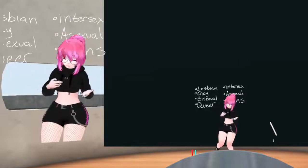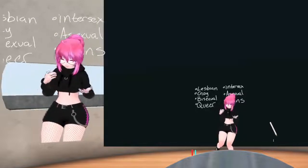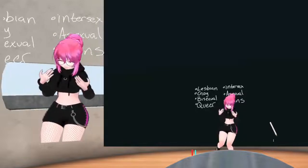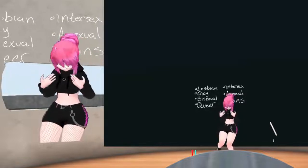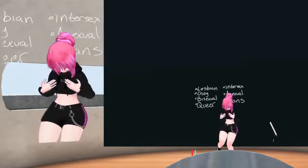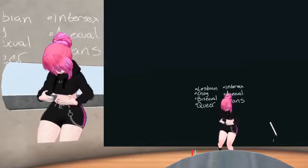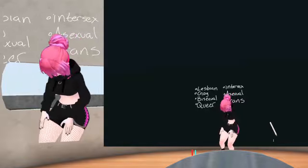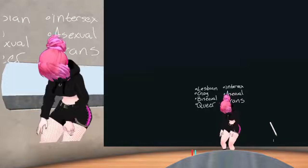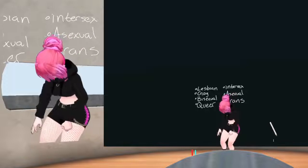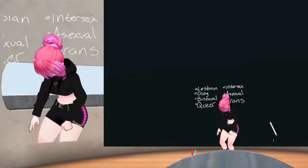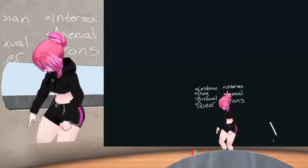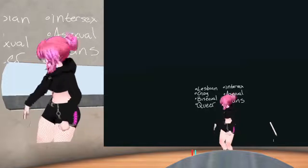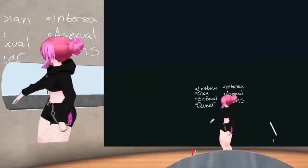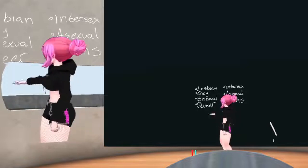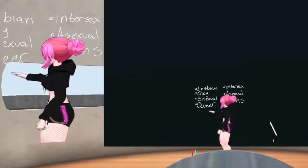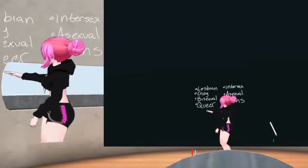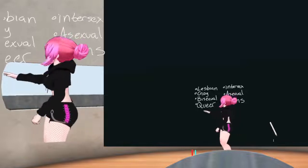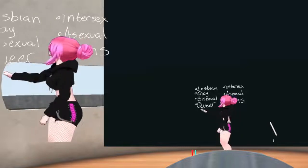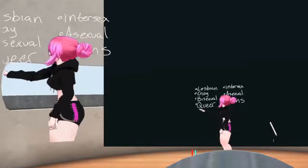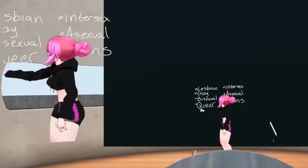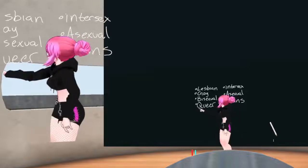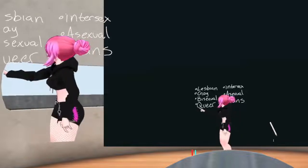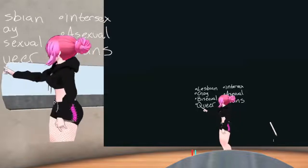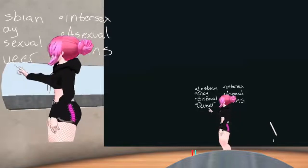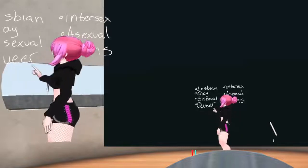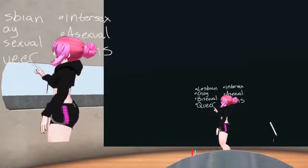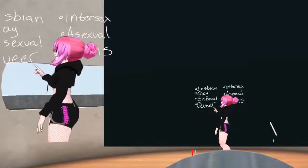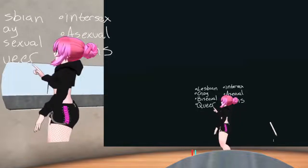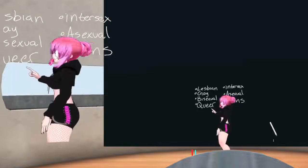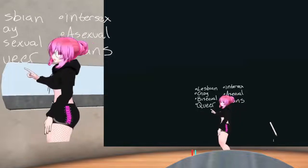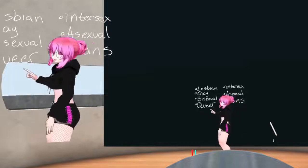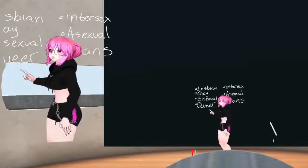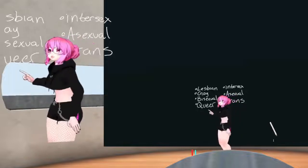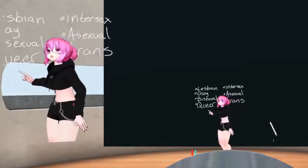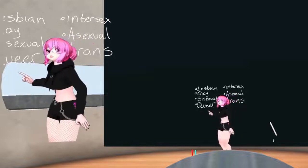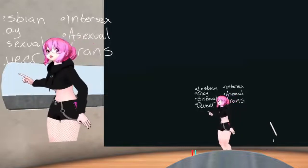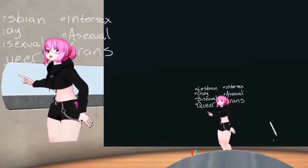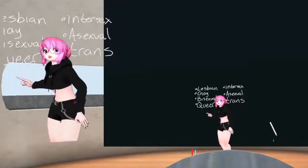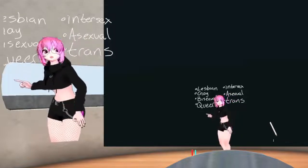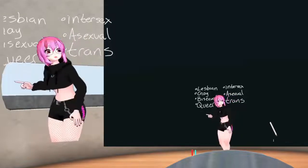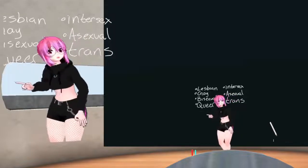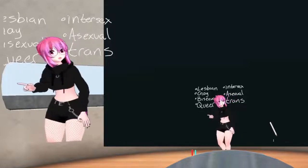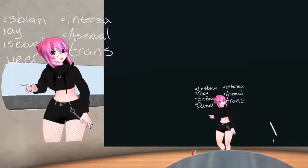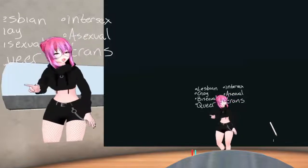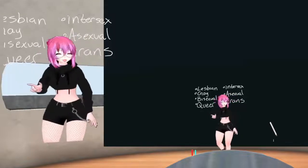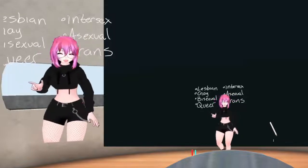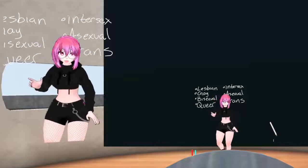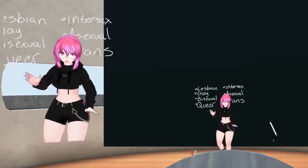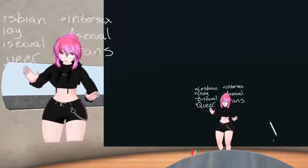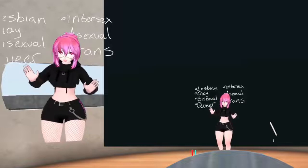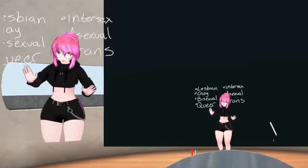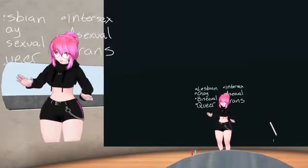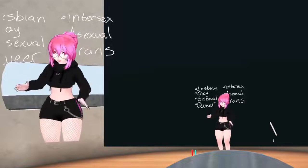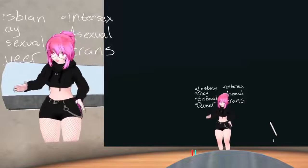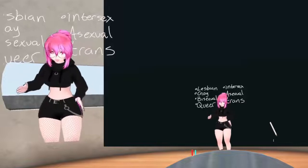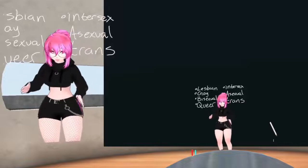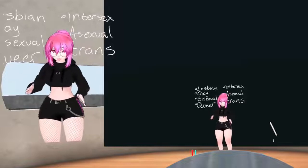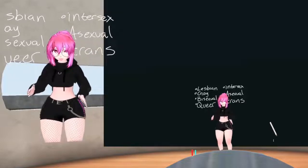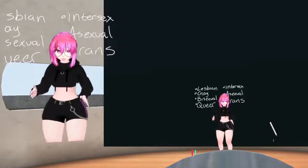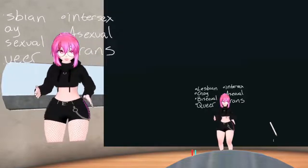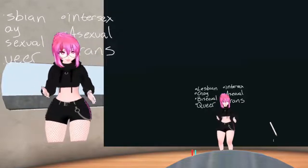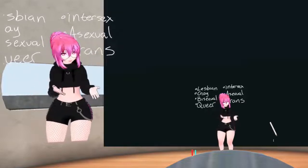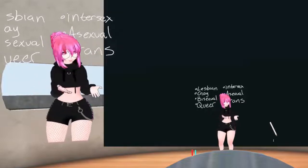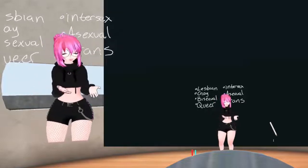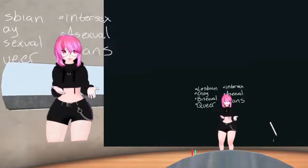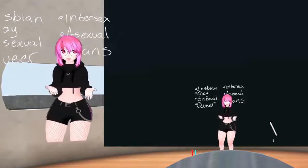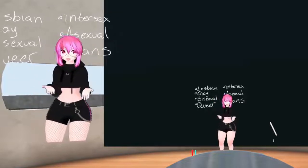context around it. Sadly, we don't have a sign yet, but it's okay. And then queer is the same sign as rainbow. So if you know how to sign